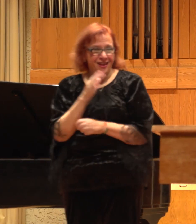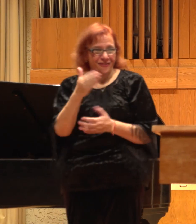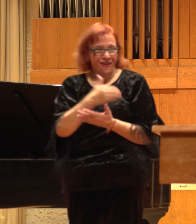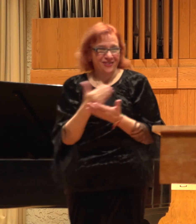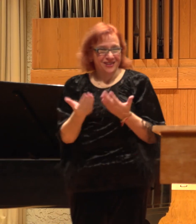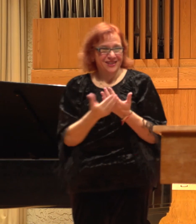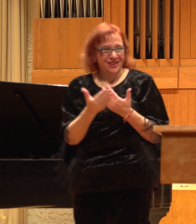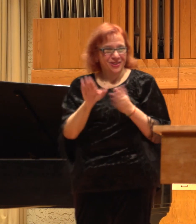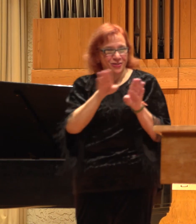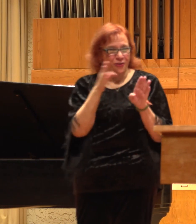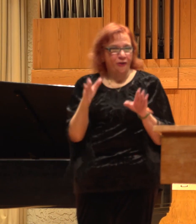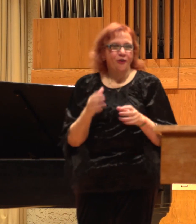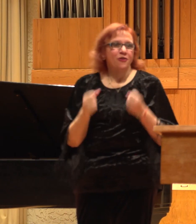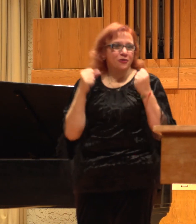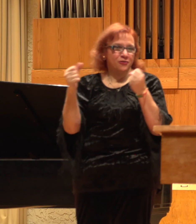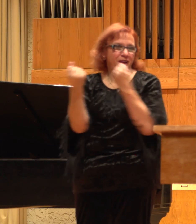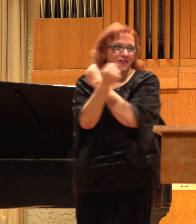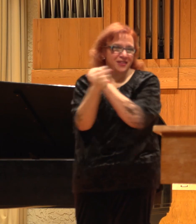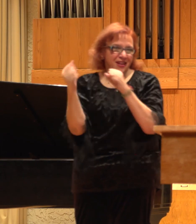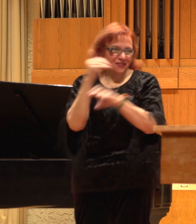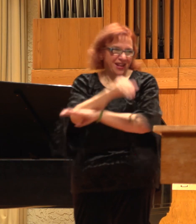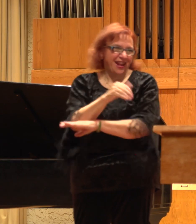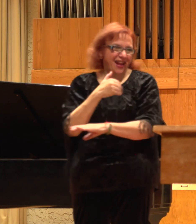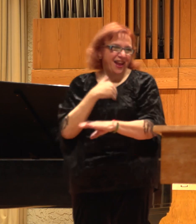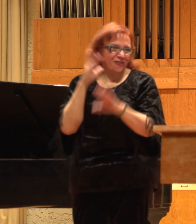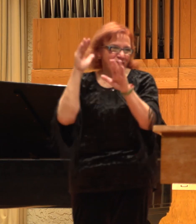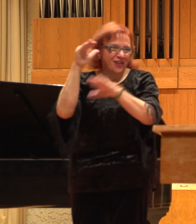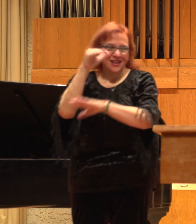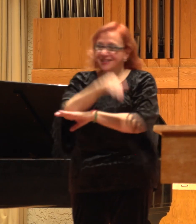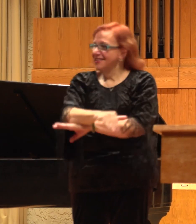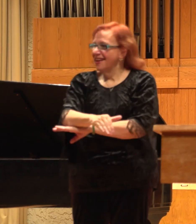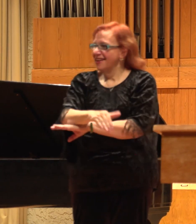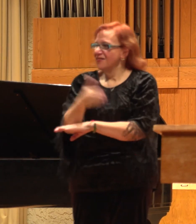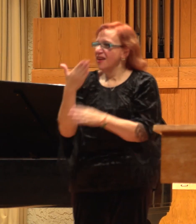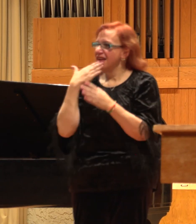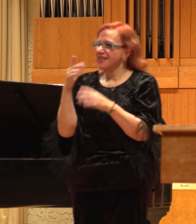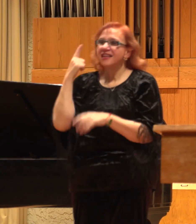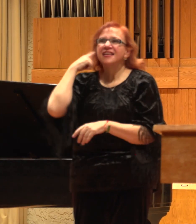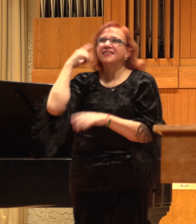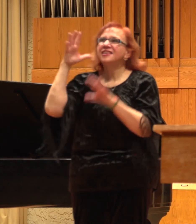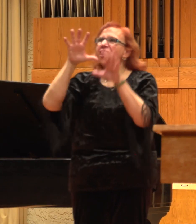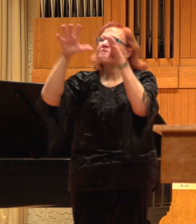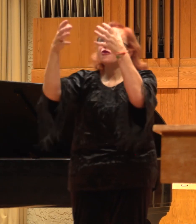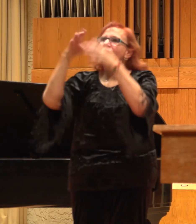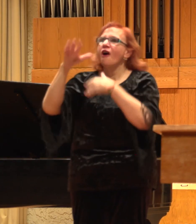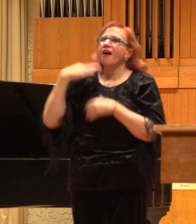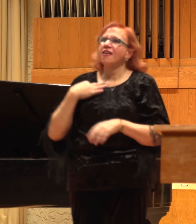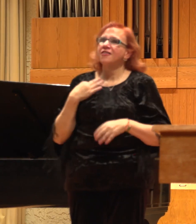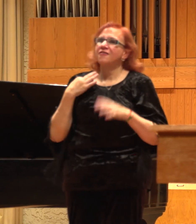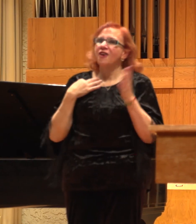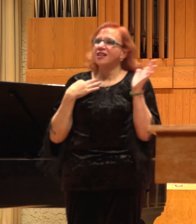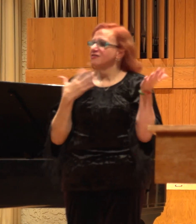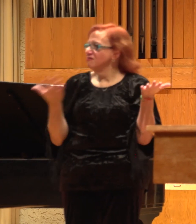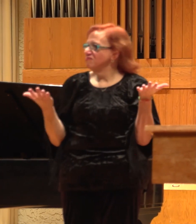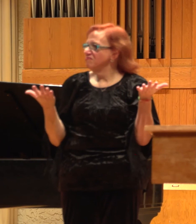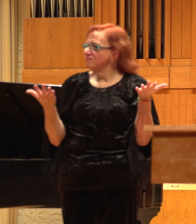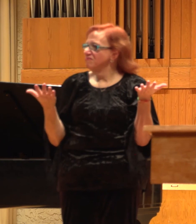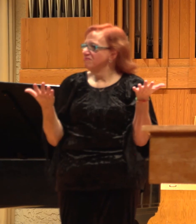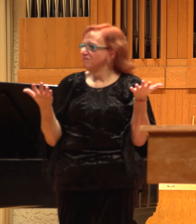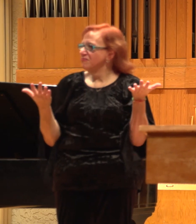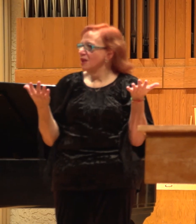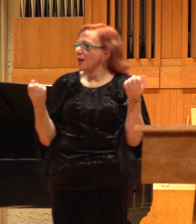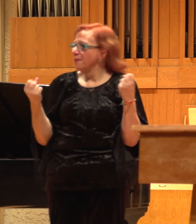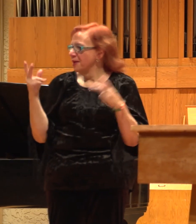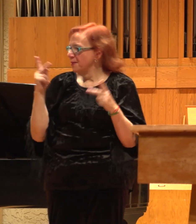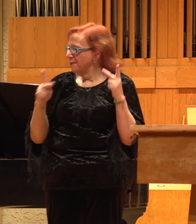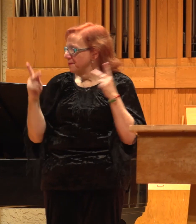door. So drive safely tonight and have a great night. I'm going to thank the sound crew, all the volunteers. There's